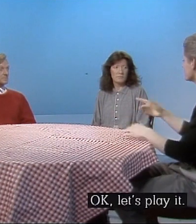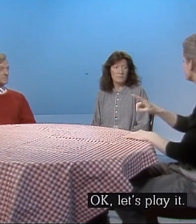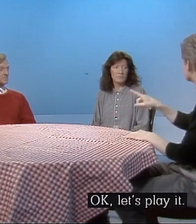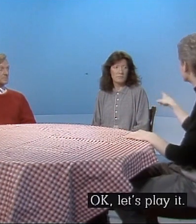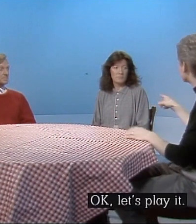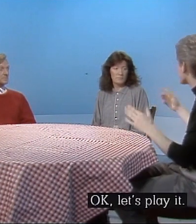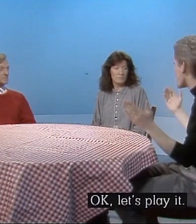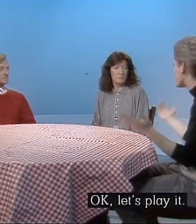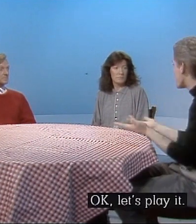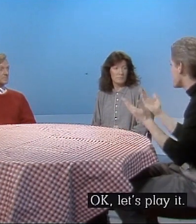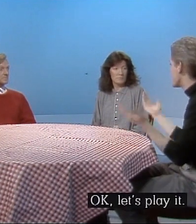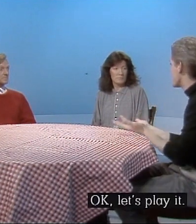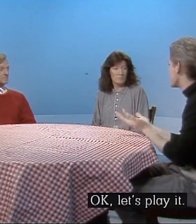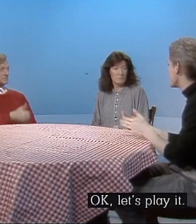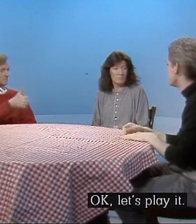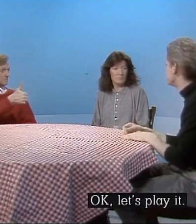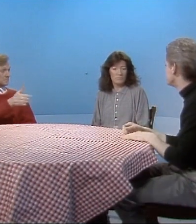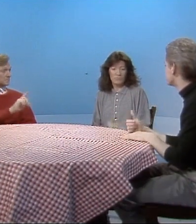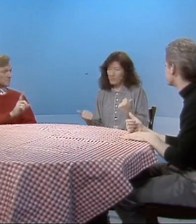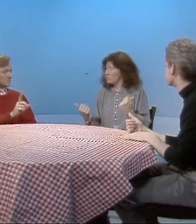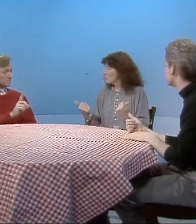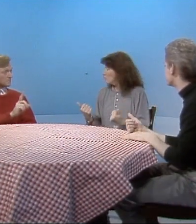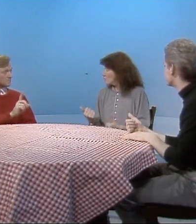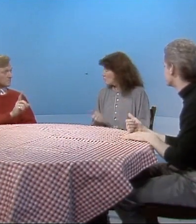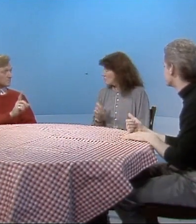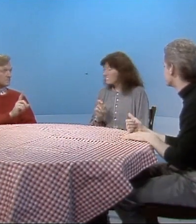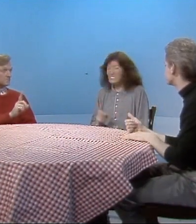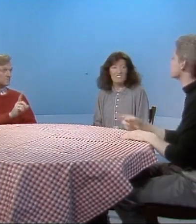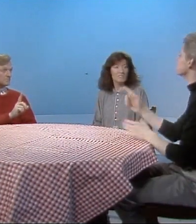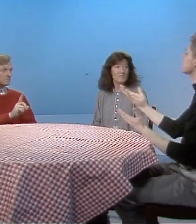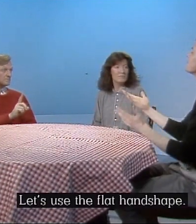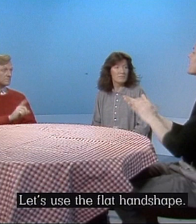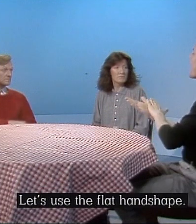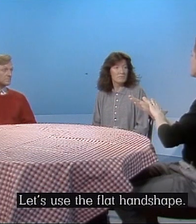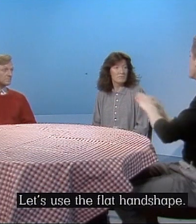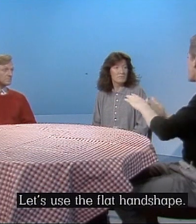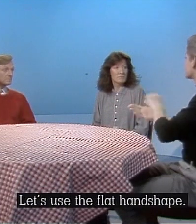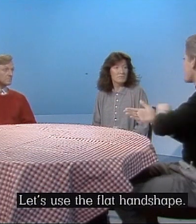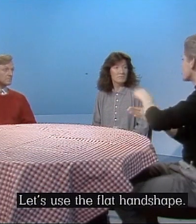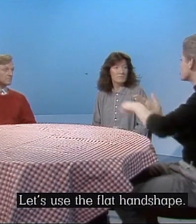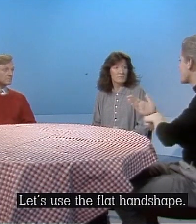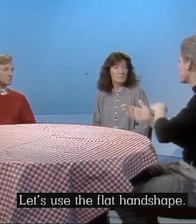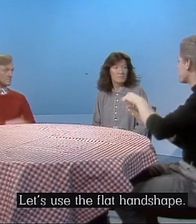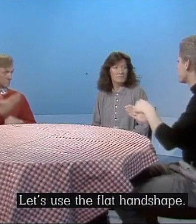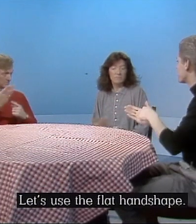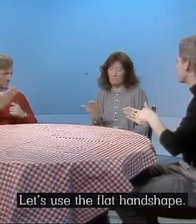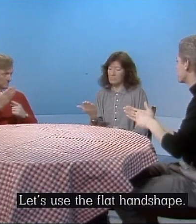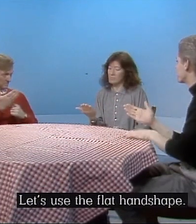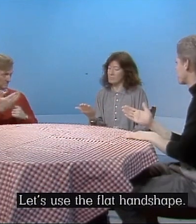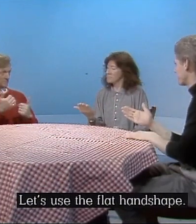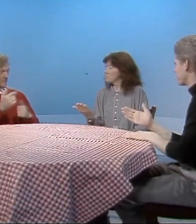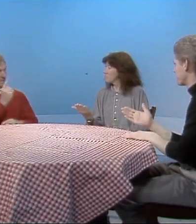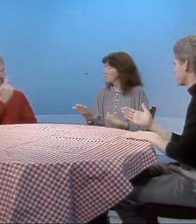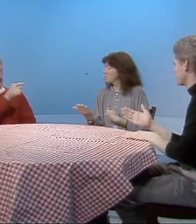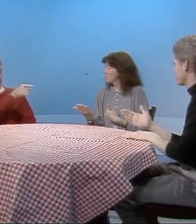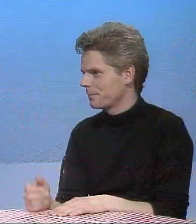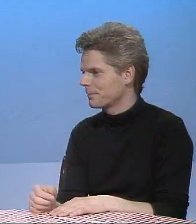OK, let's play it. OK, Fine. what? The flat handshape. The flat one, right. Well, you go first